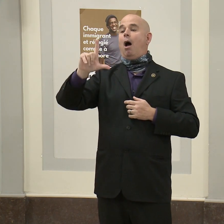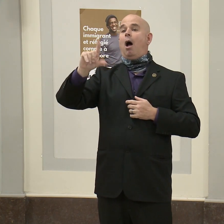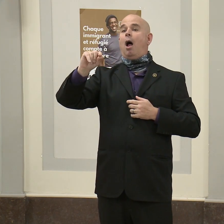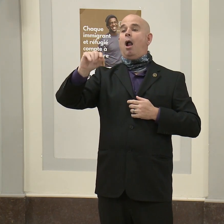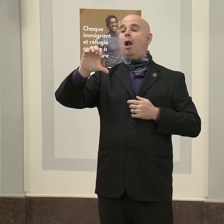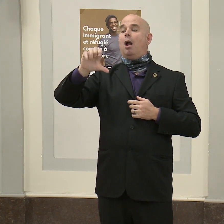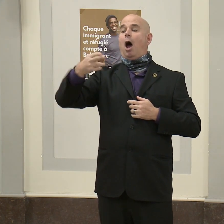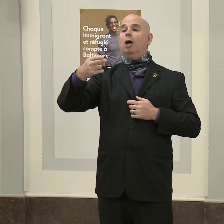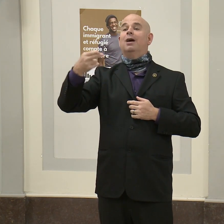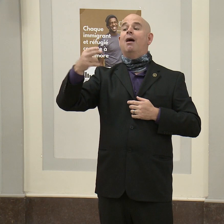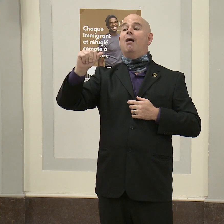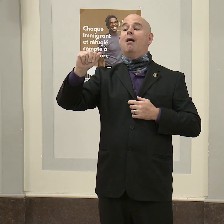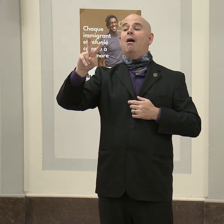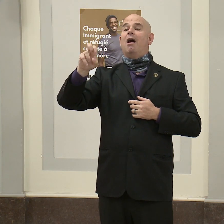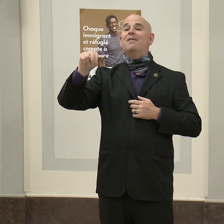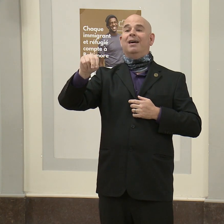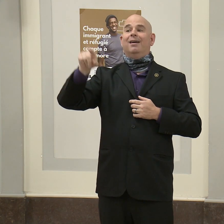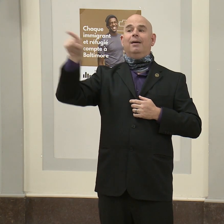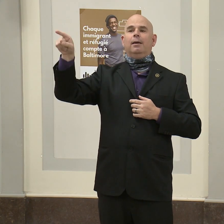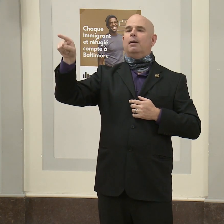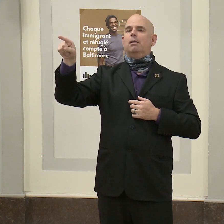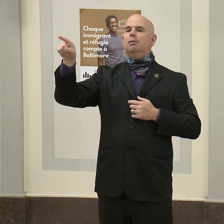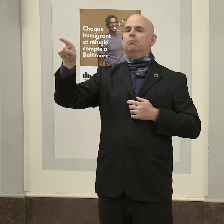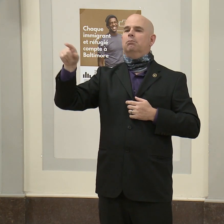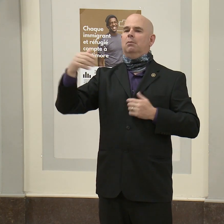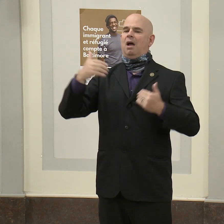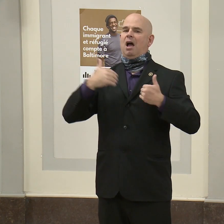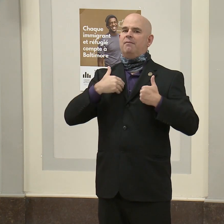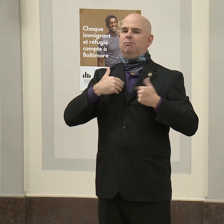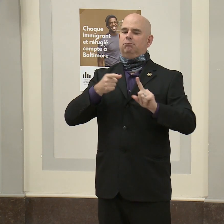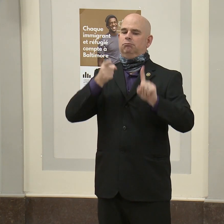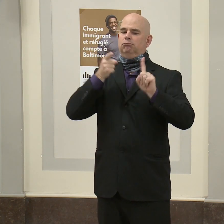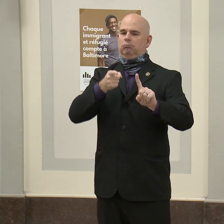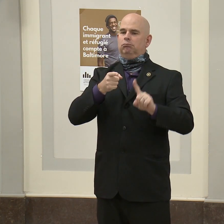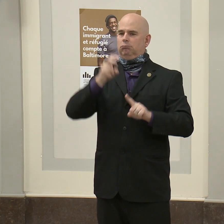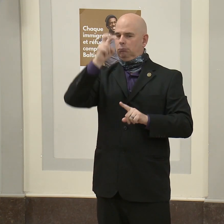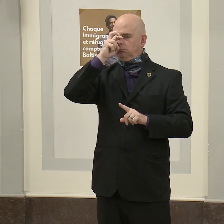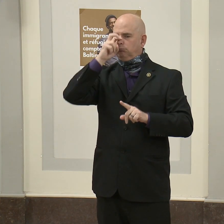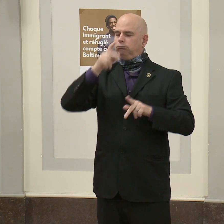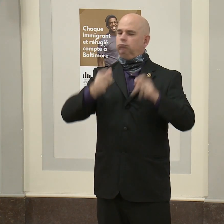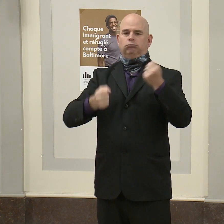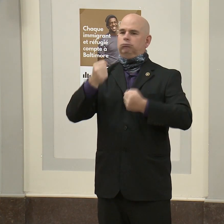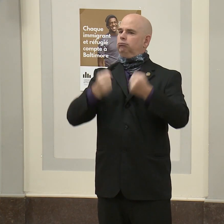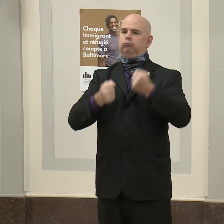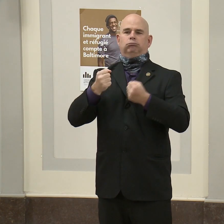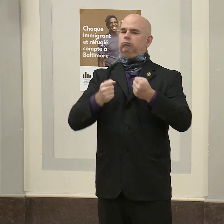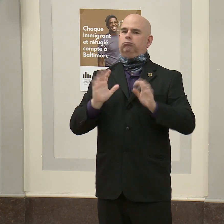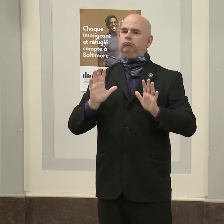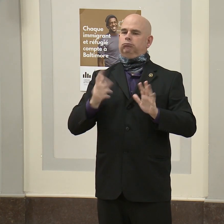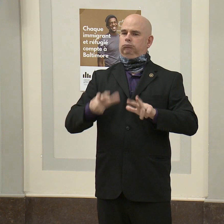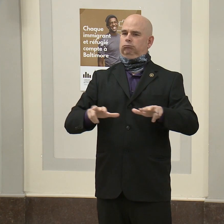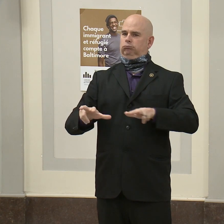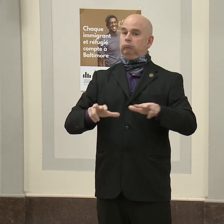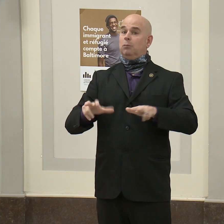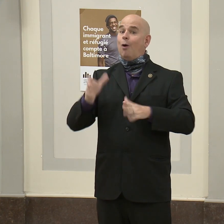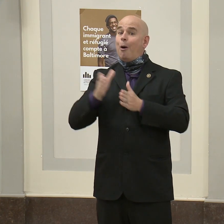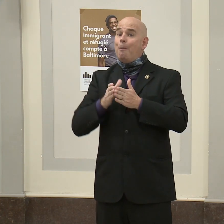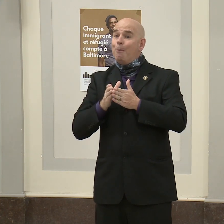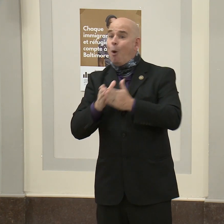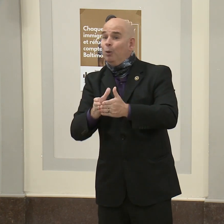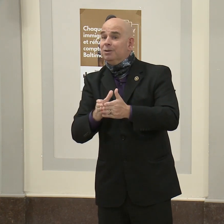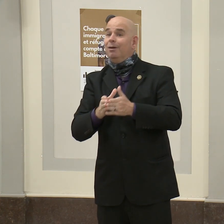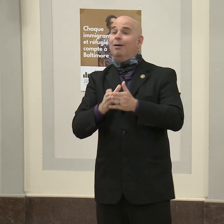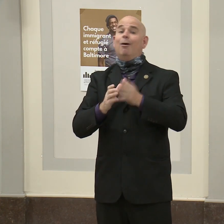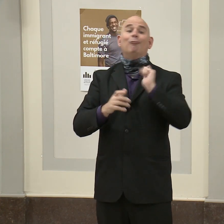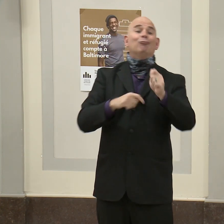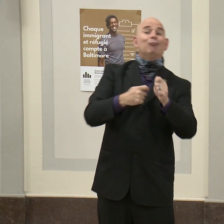pedestrians' activity over the weekend. All watershed regulations will be enforced. Boating and fishing registration and permitting